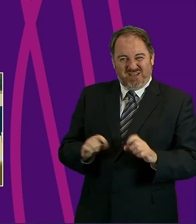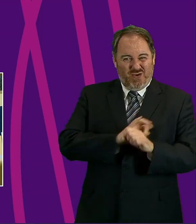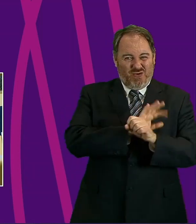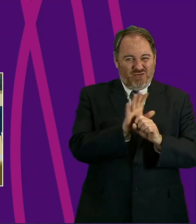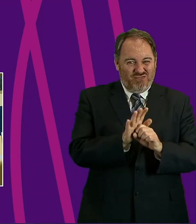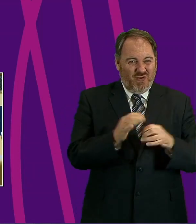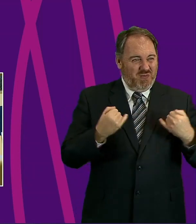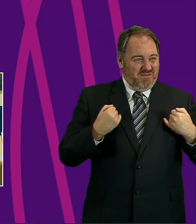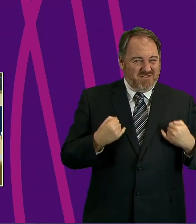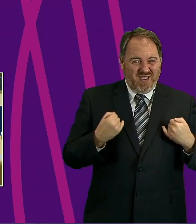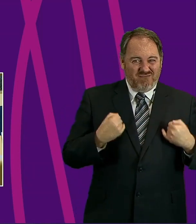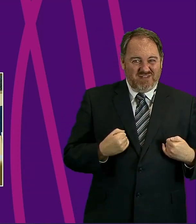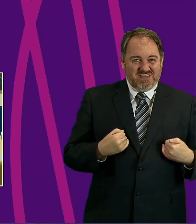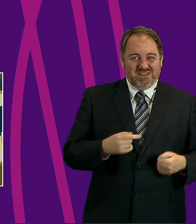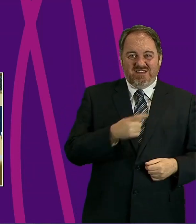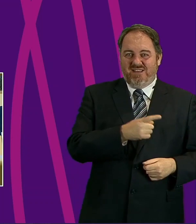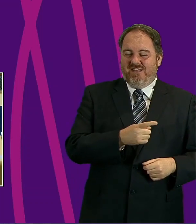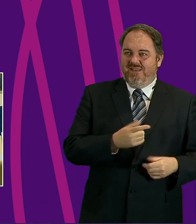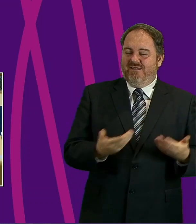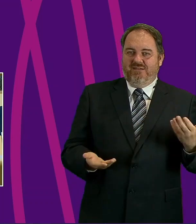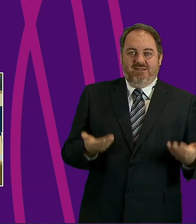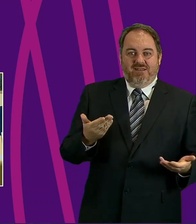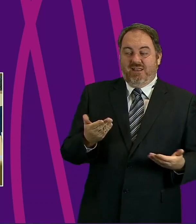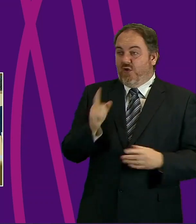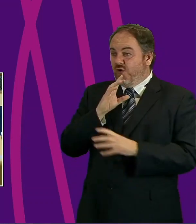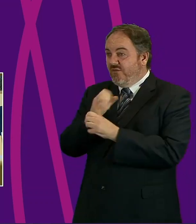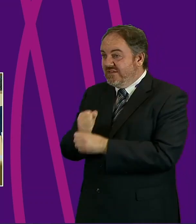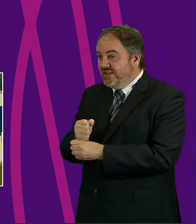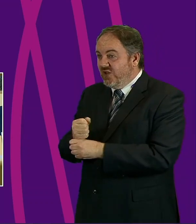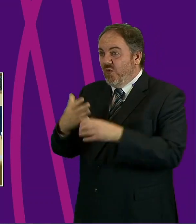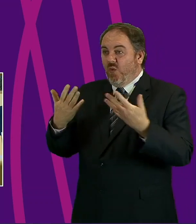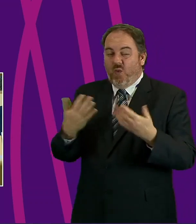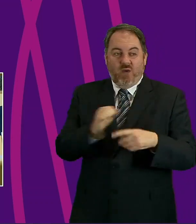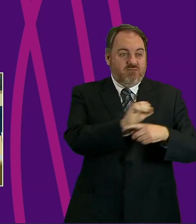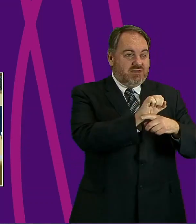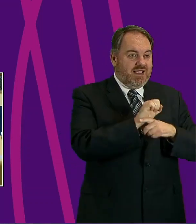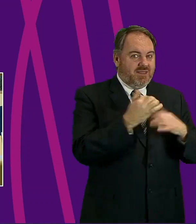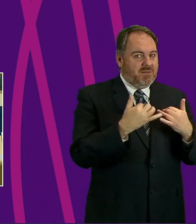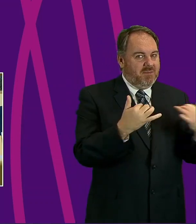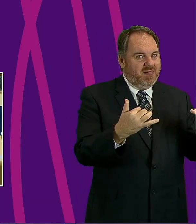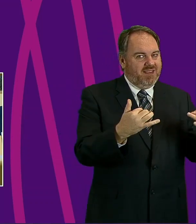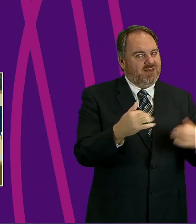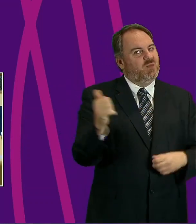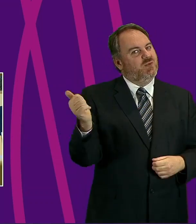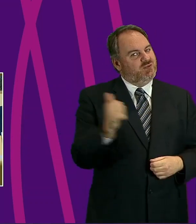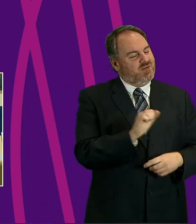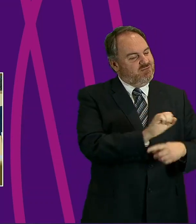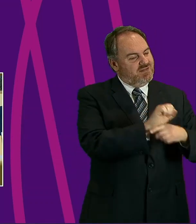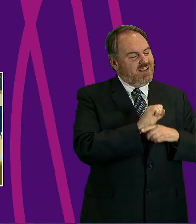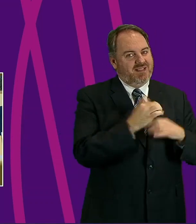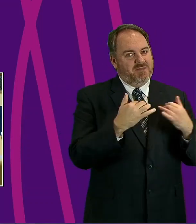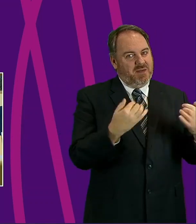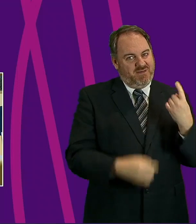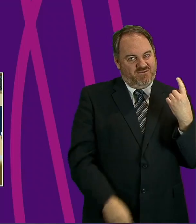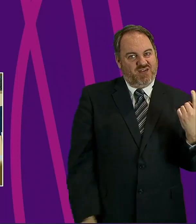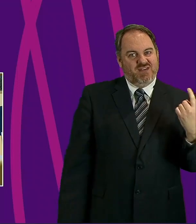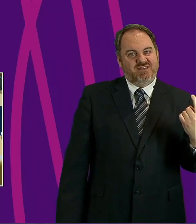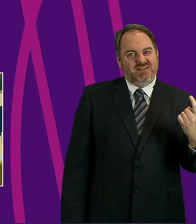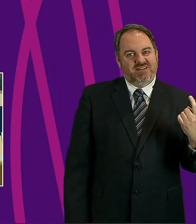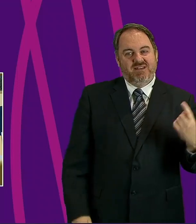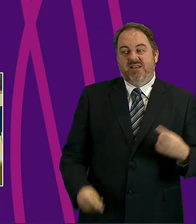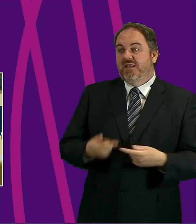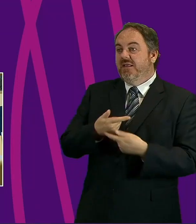that balance must clearly be tipped in favour of protecting the public's health. I think the public, and indeed most who have had the